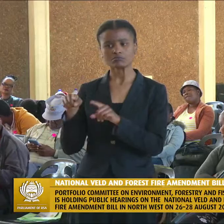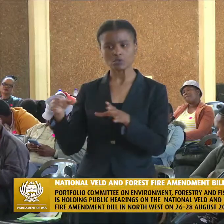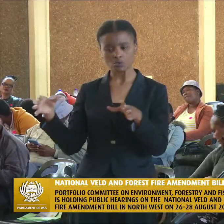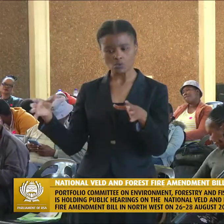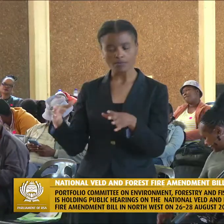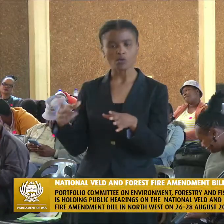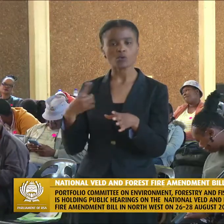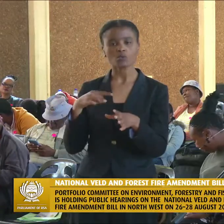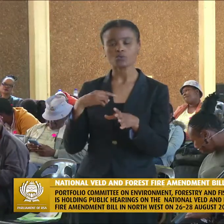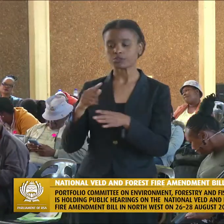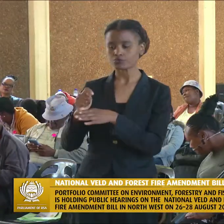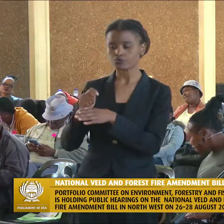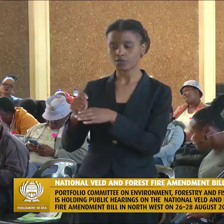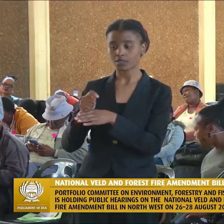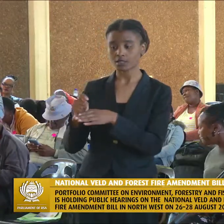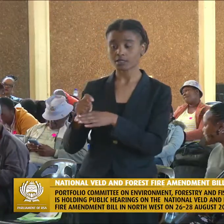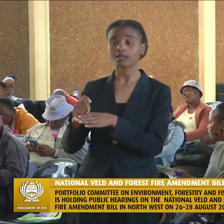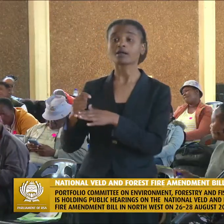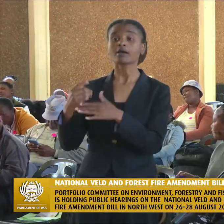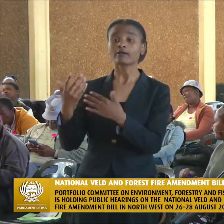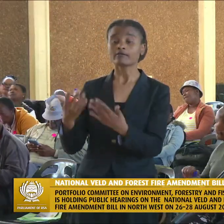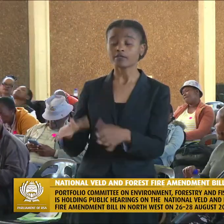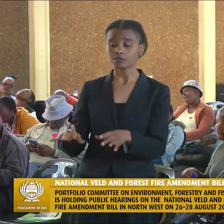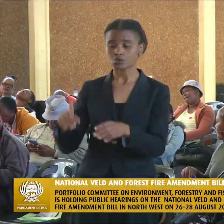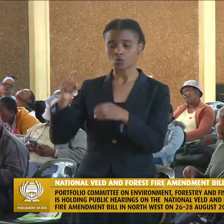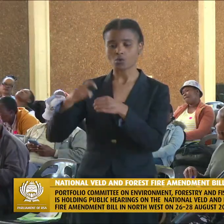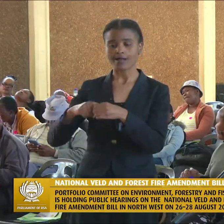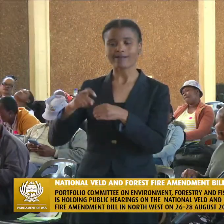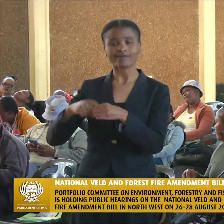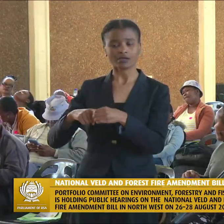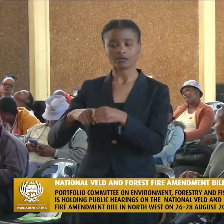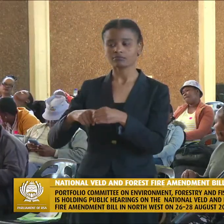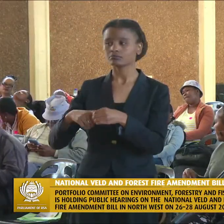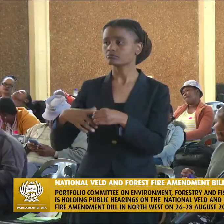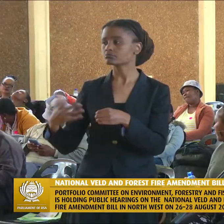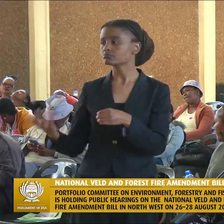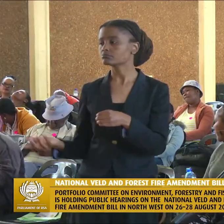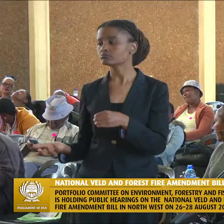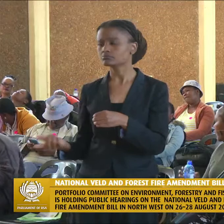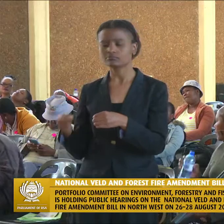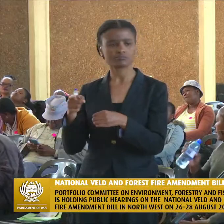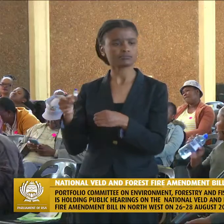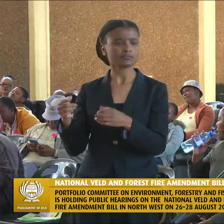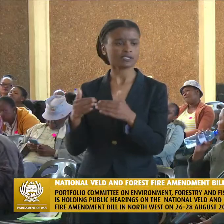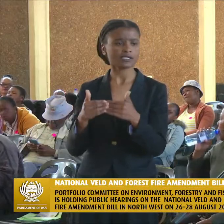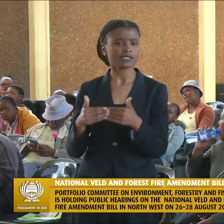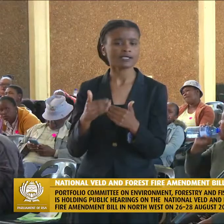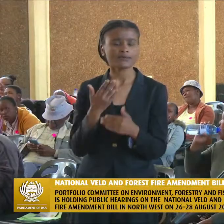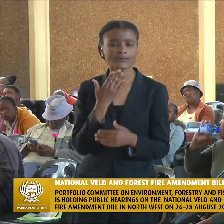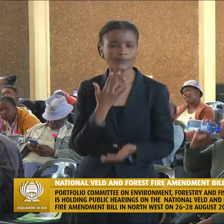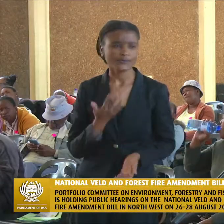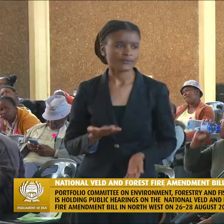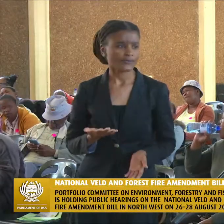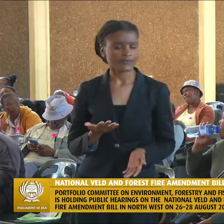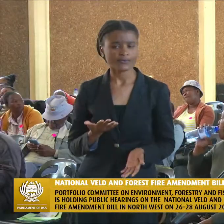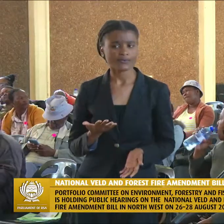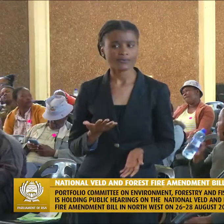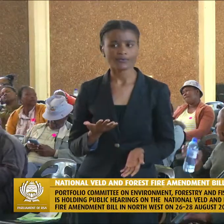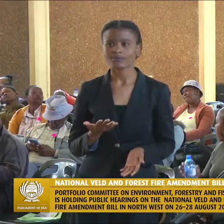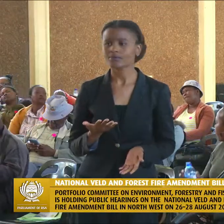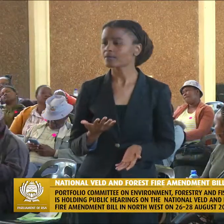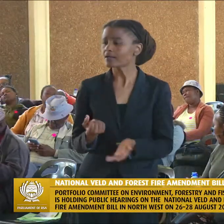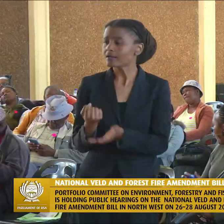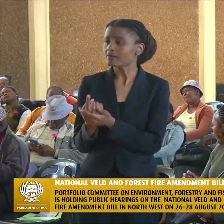and then after they've qualified nothing is happening to them nobody is taking care of them please take note of